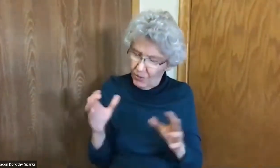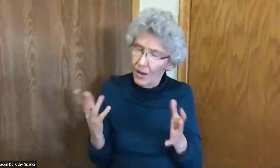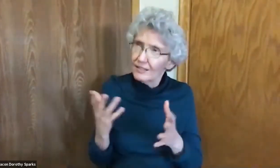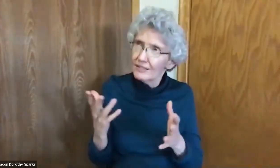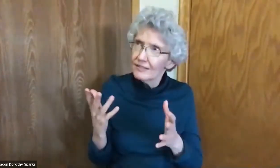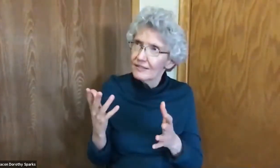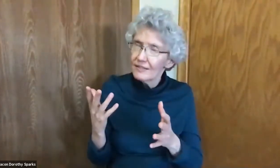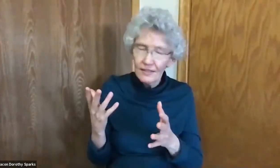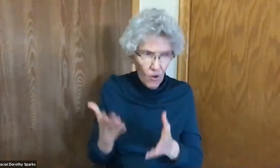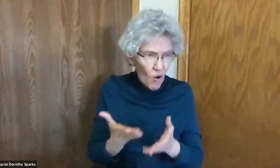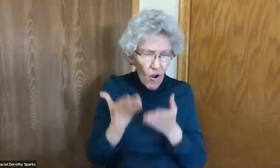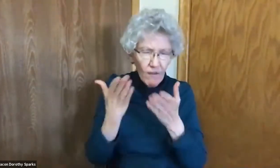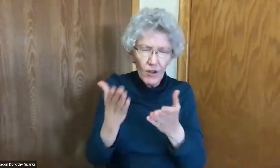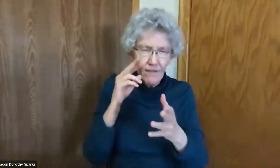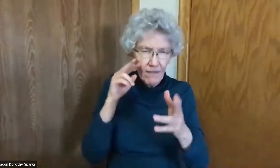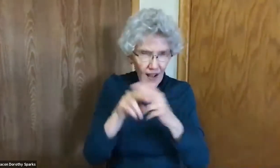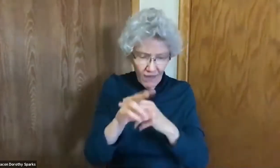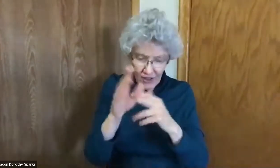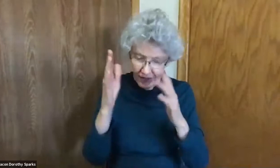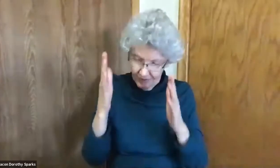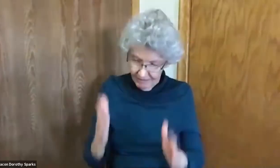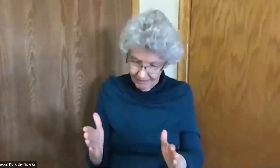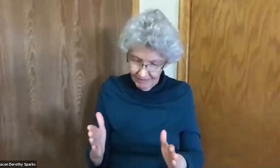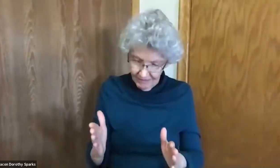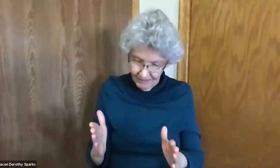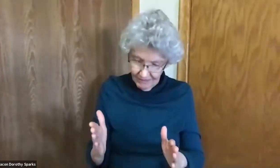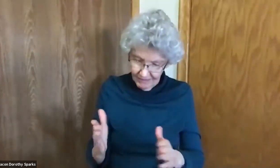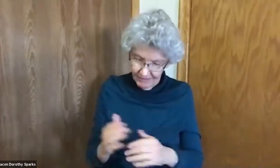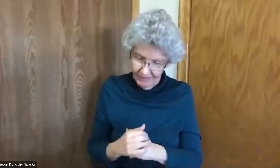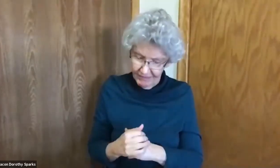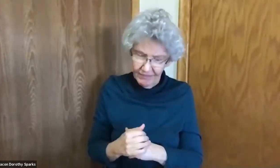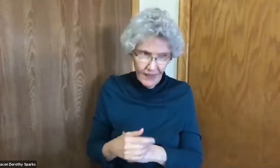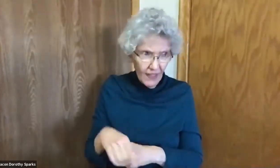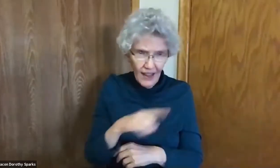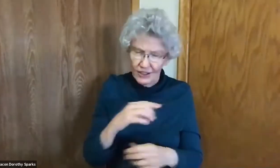Lord, the young people around us offer prophecies